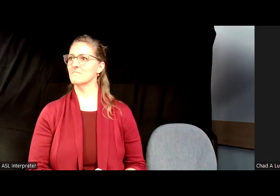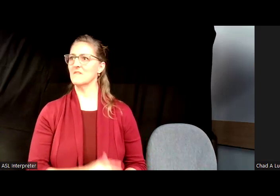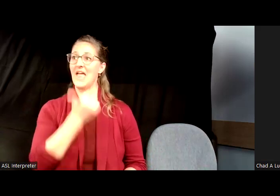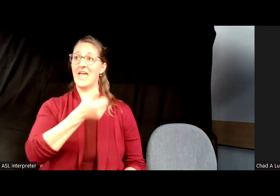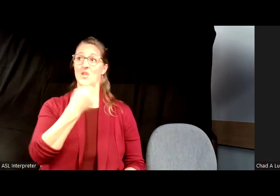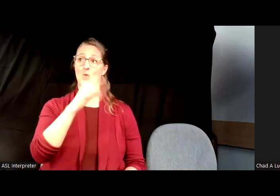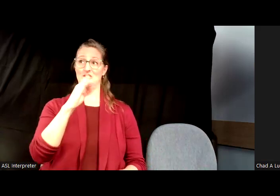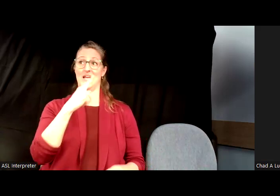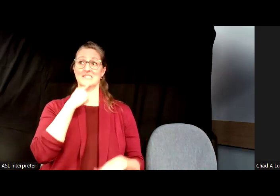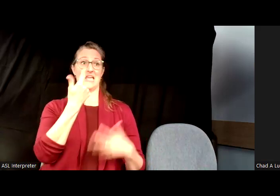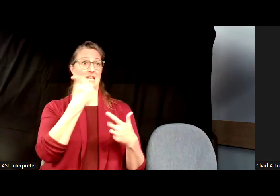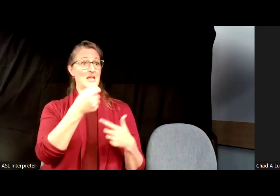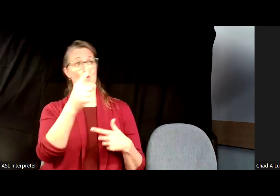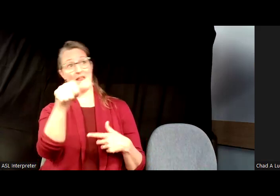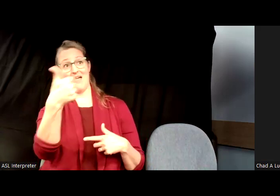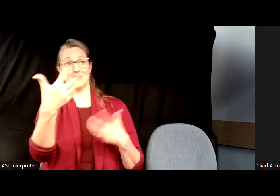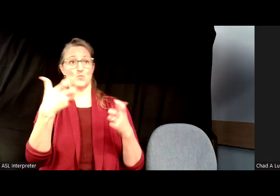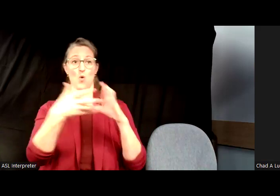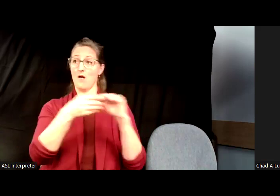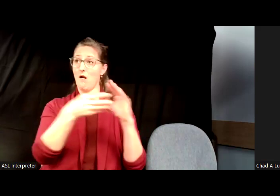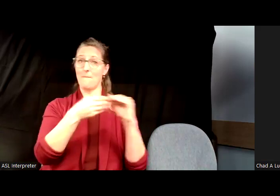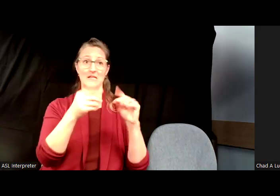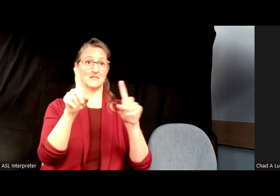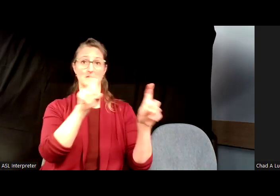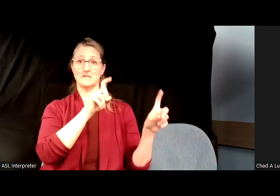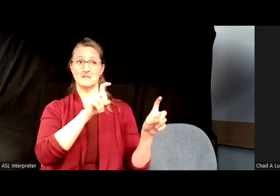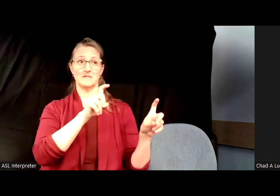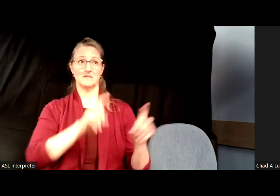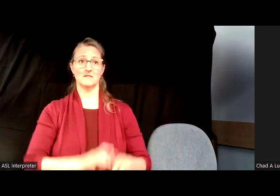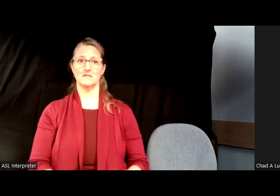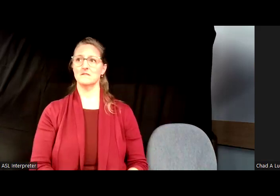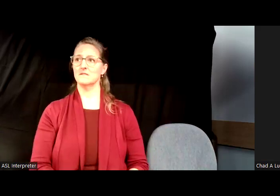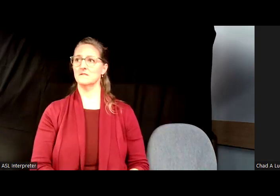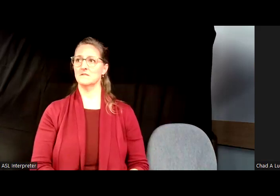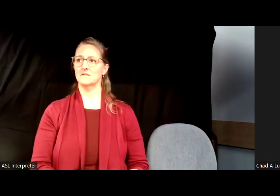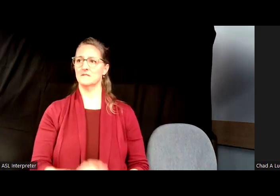Okay, Jack, anyone else want to make any comments?